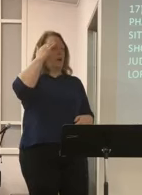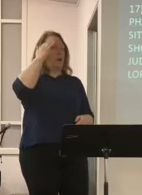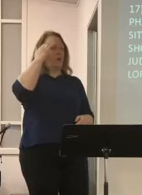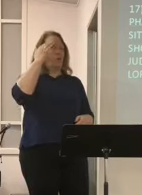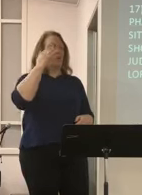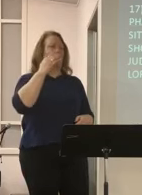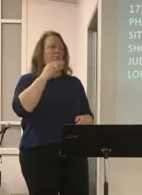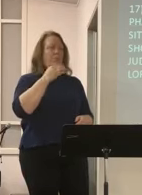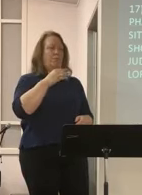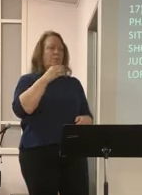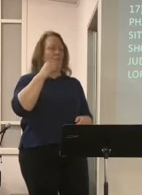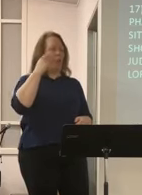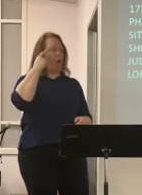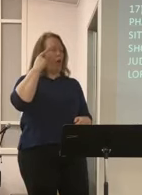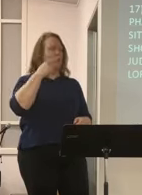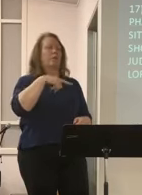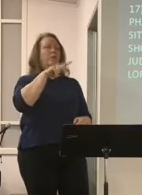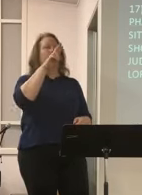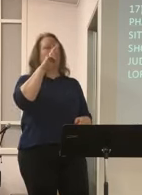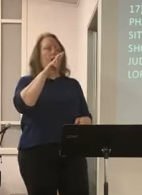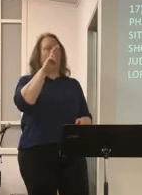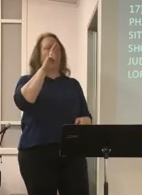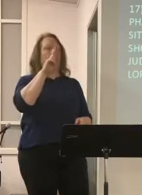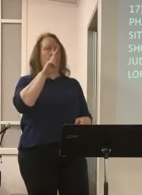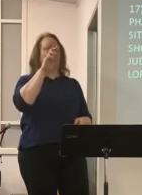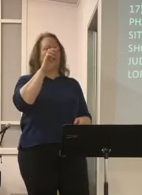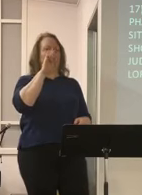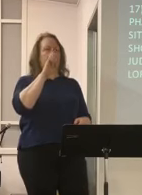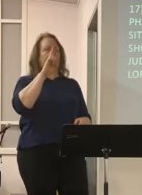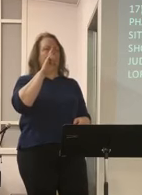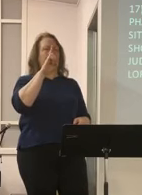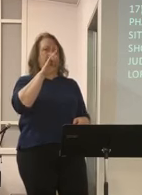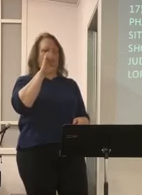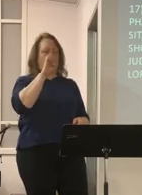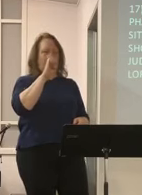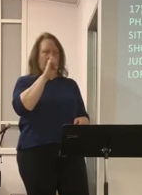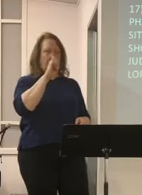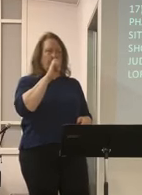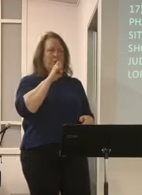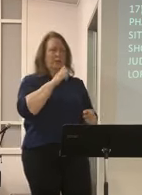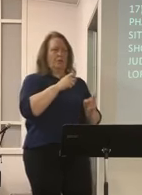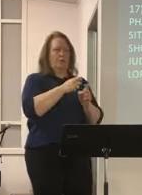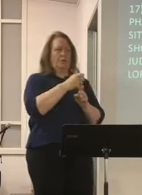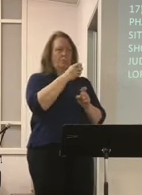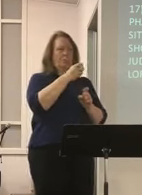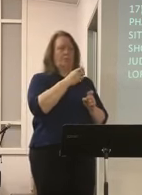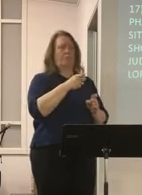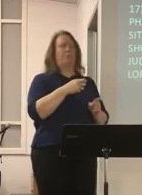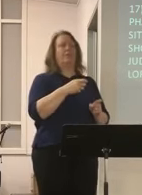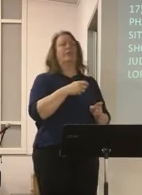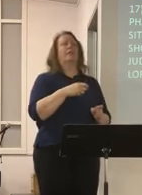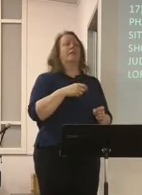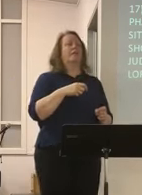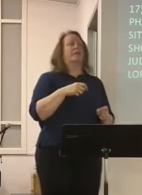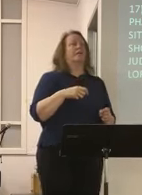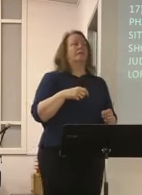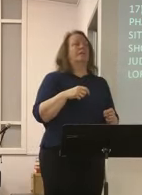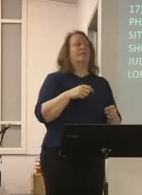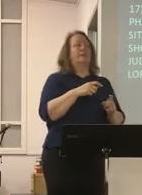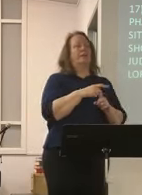seemed rude that I didn't pick up that ball, but I am an Orthodox Jew on the way